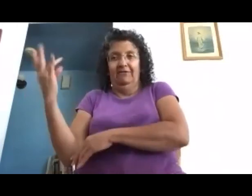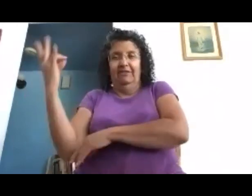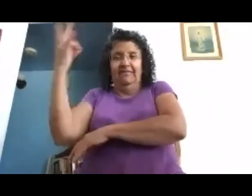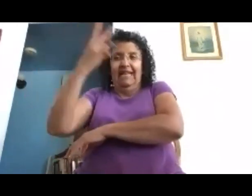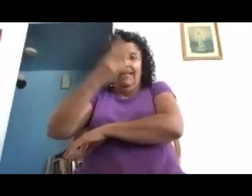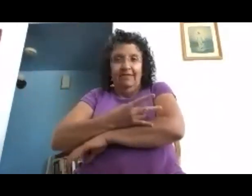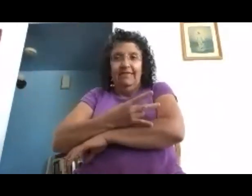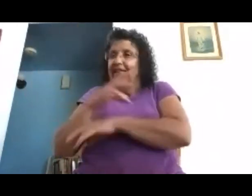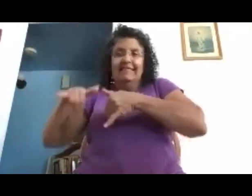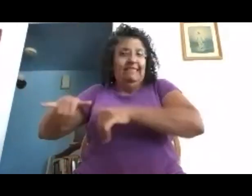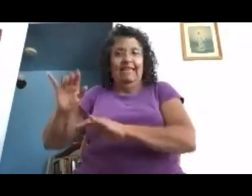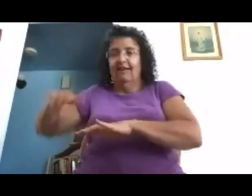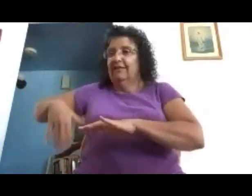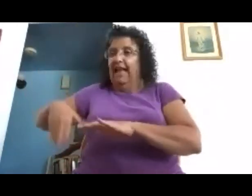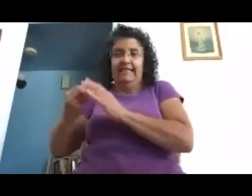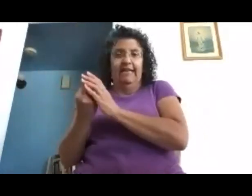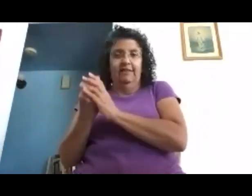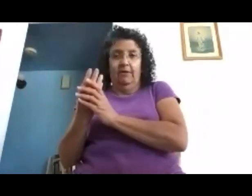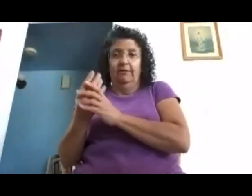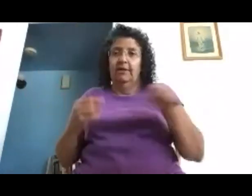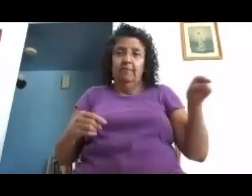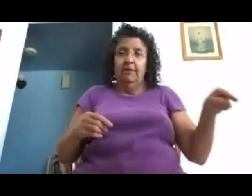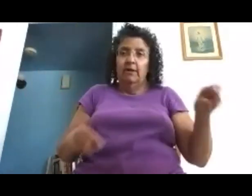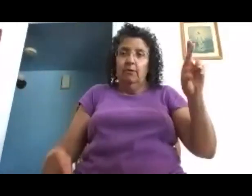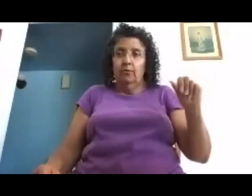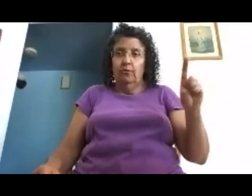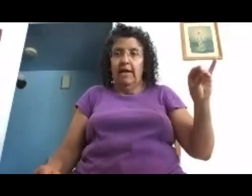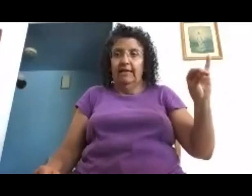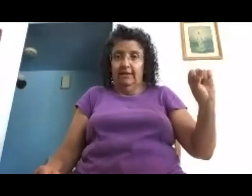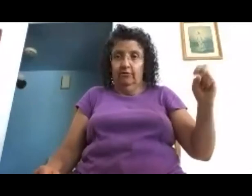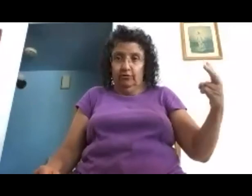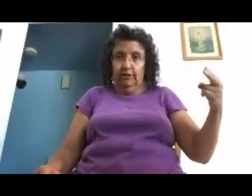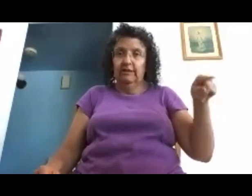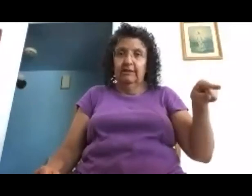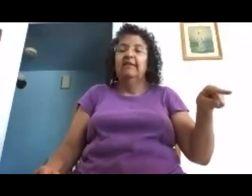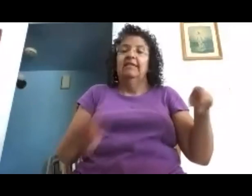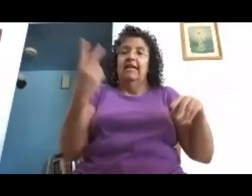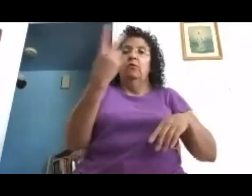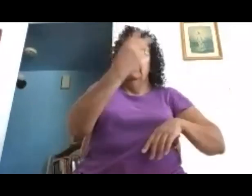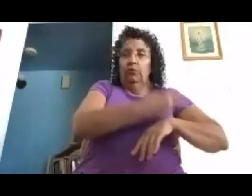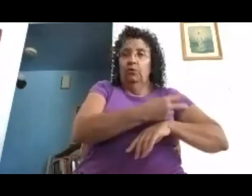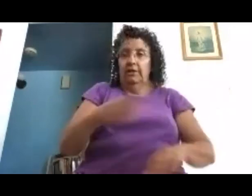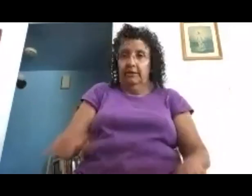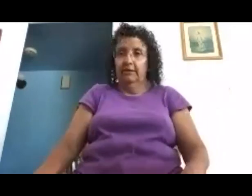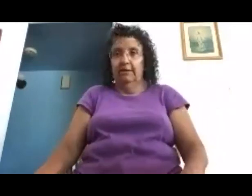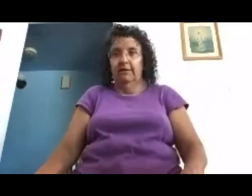radish seeds sprouted after only 2 days. So to answer my research question,